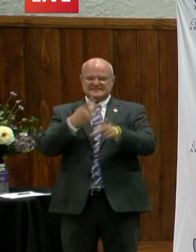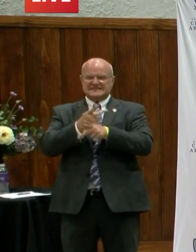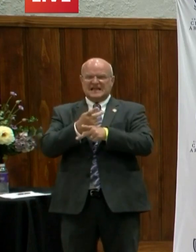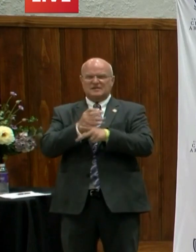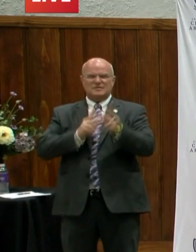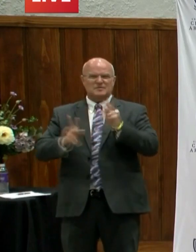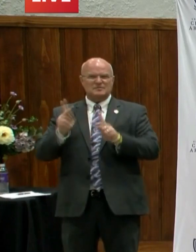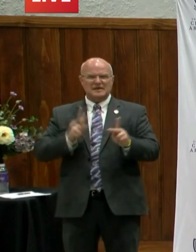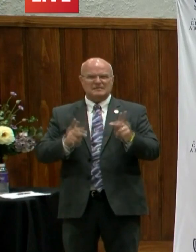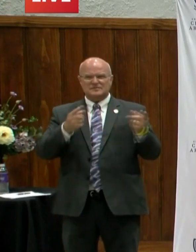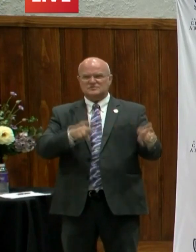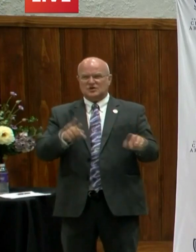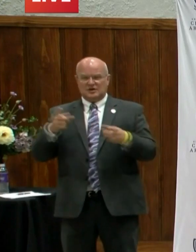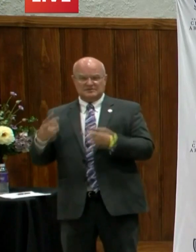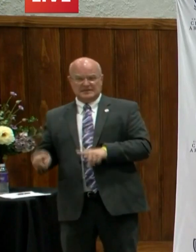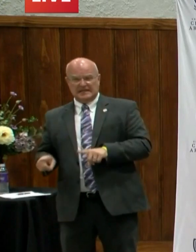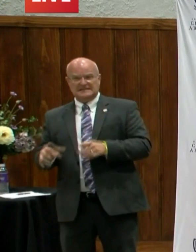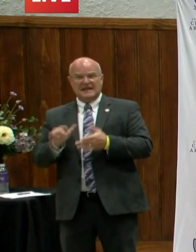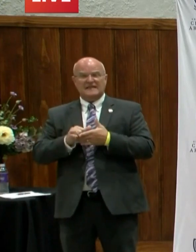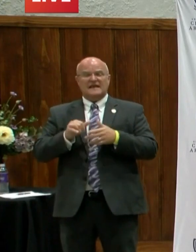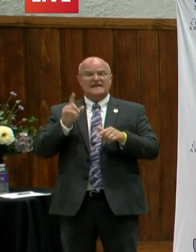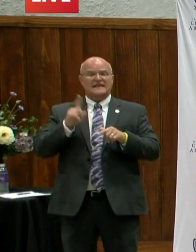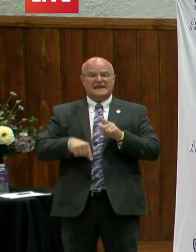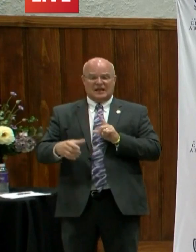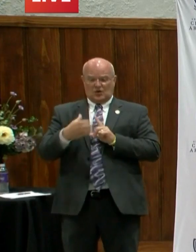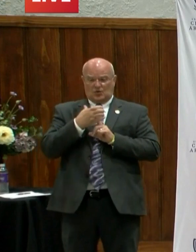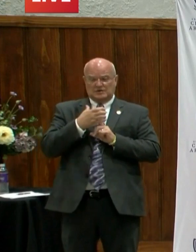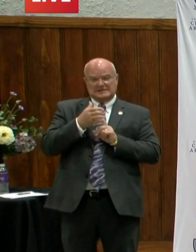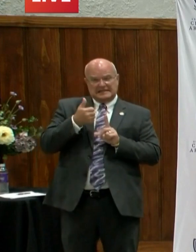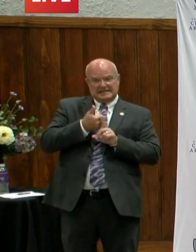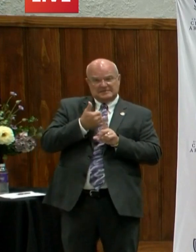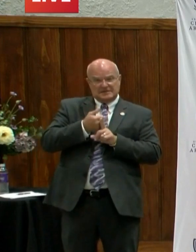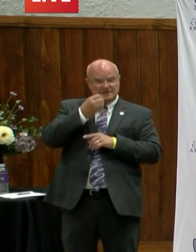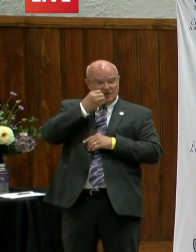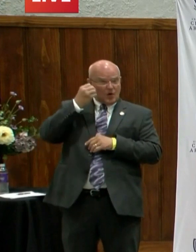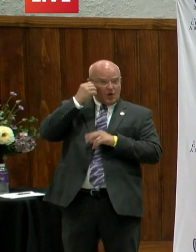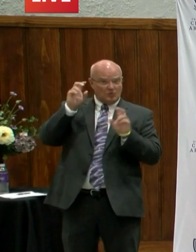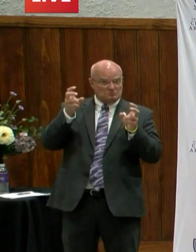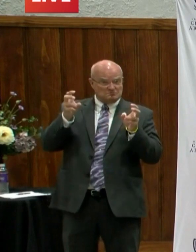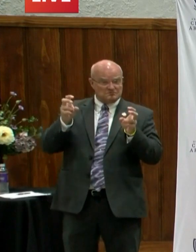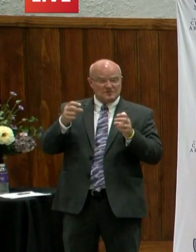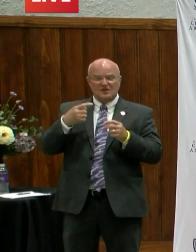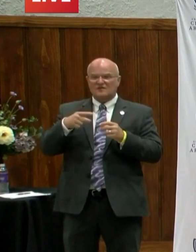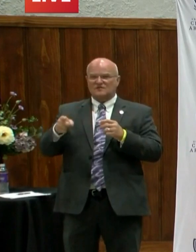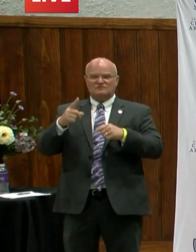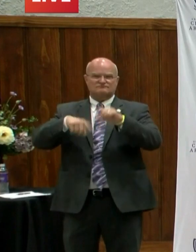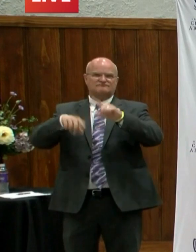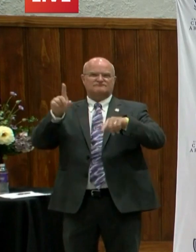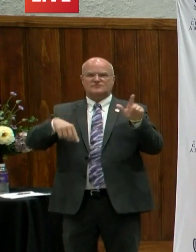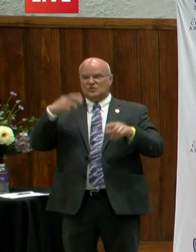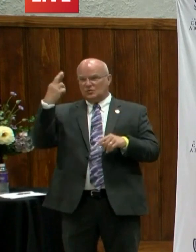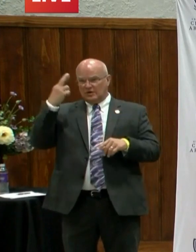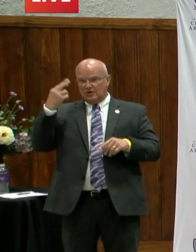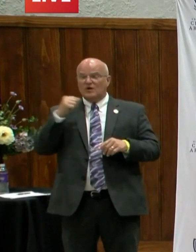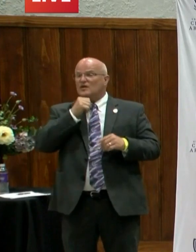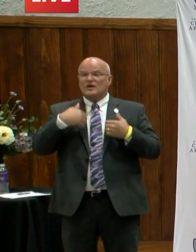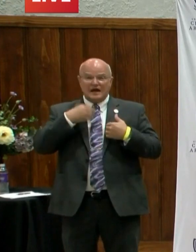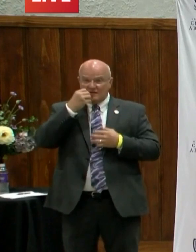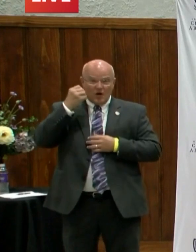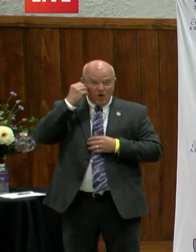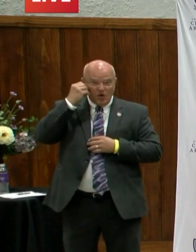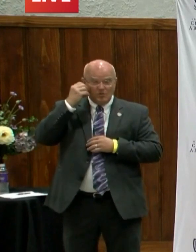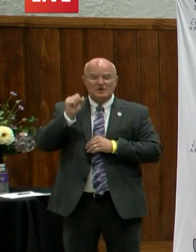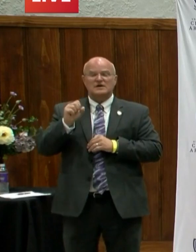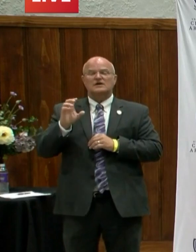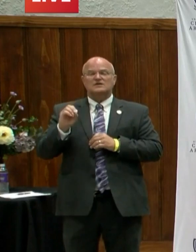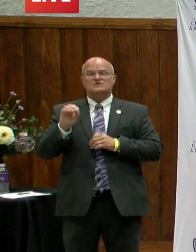of people and circumstances that they cannot quarantine in their home for various reasons, or they don't have a home,